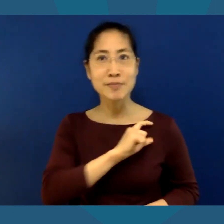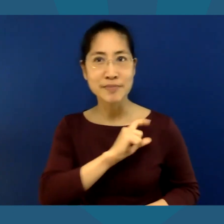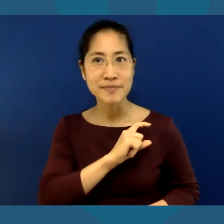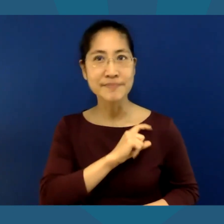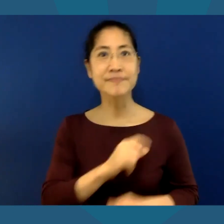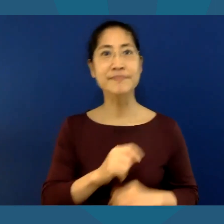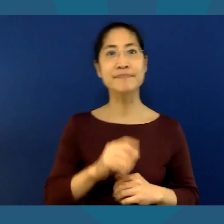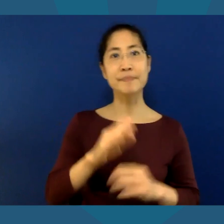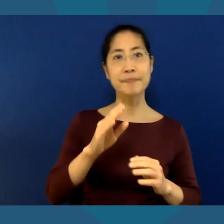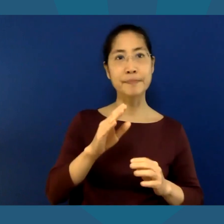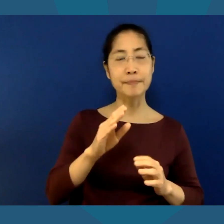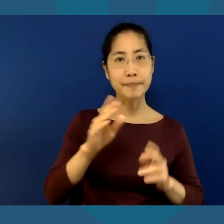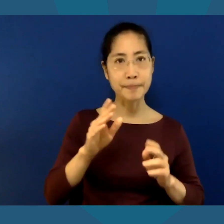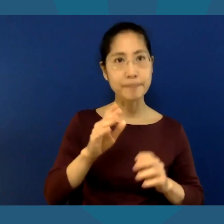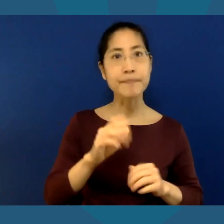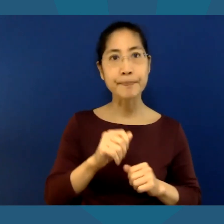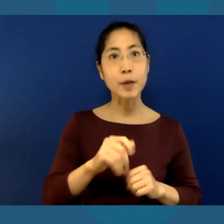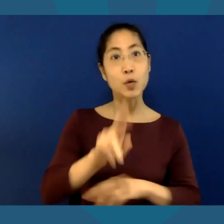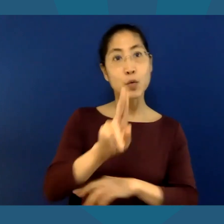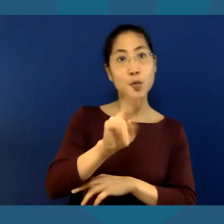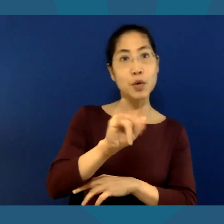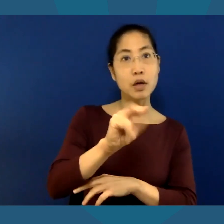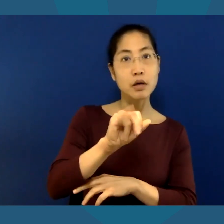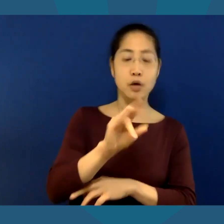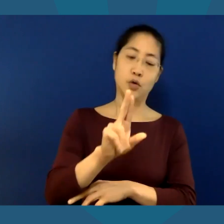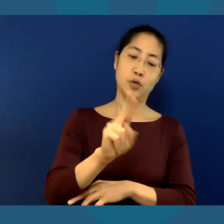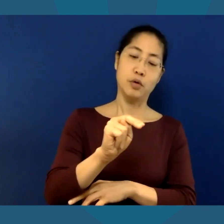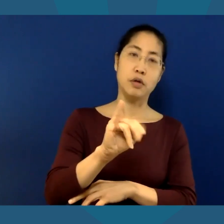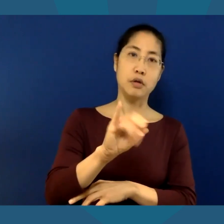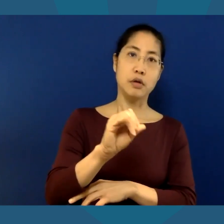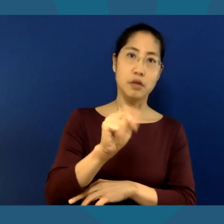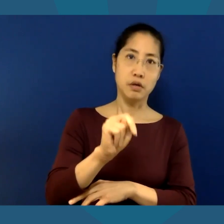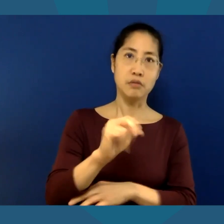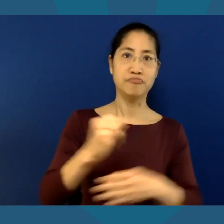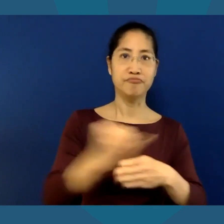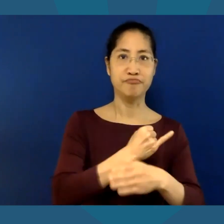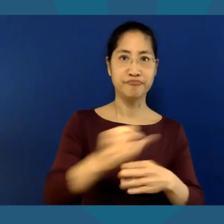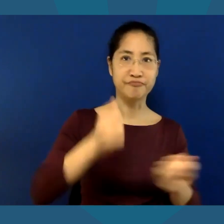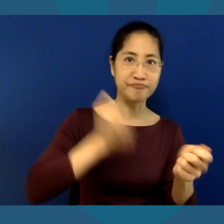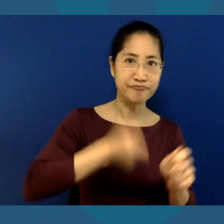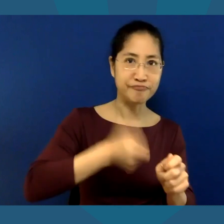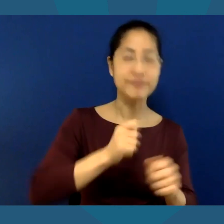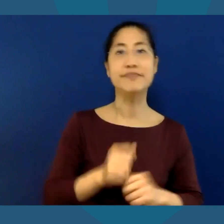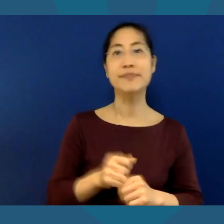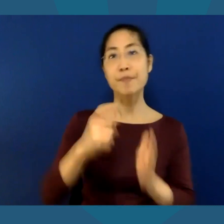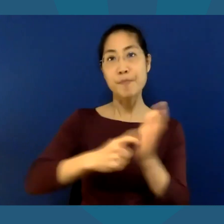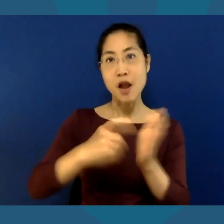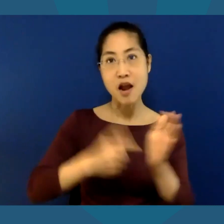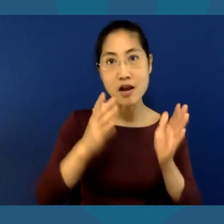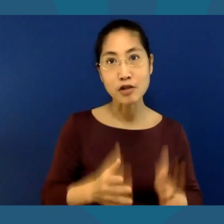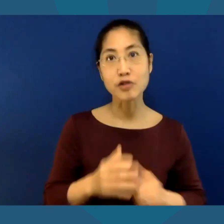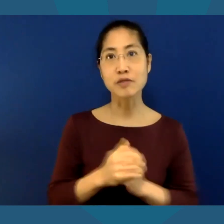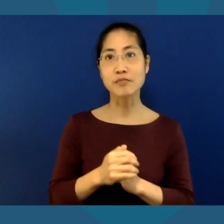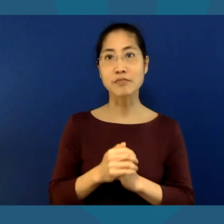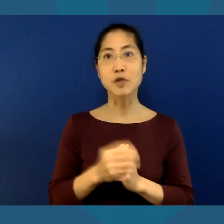They were public school teachers, policemen, union iron workers and miners, grocery